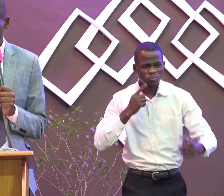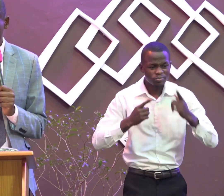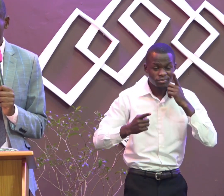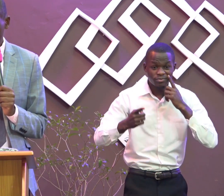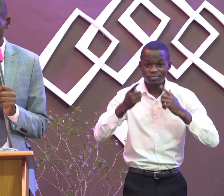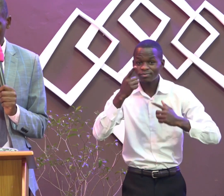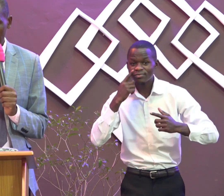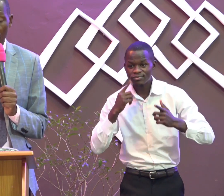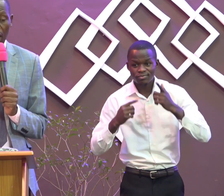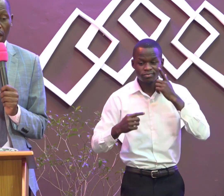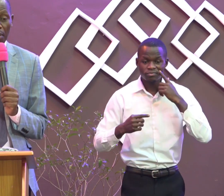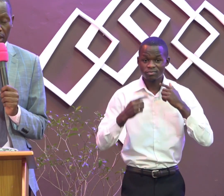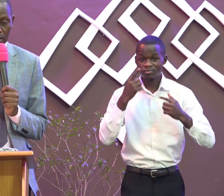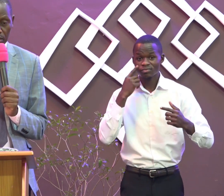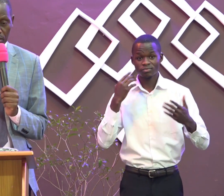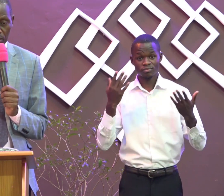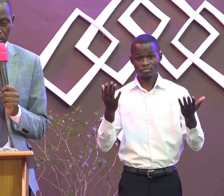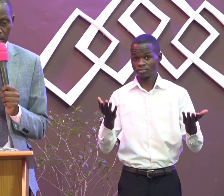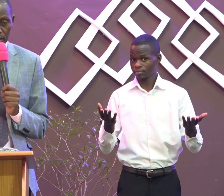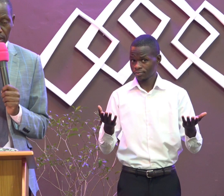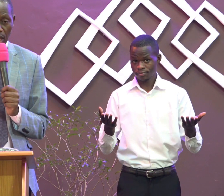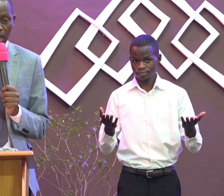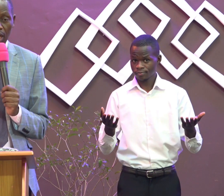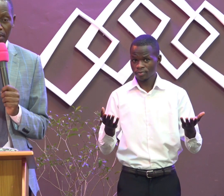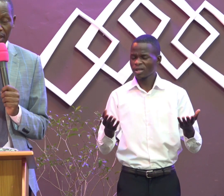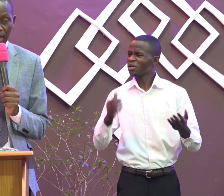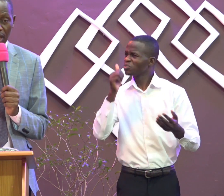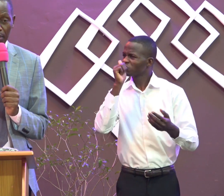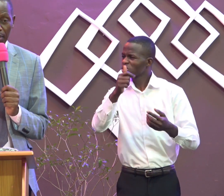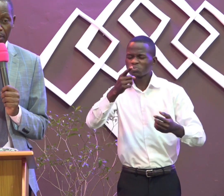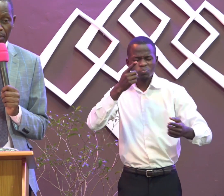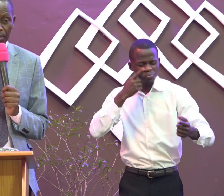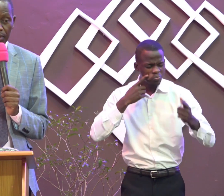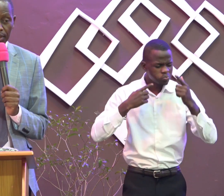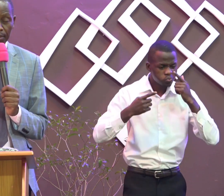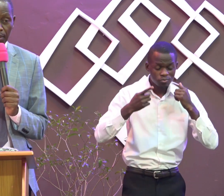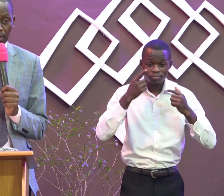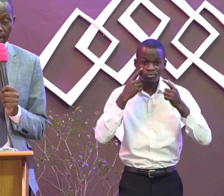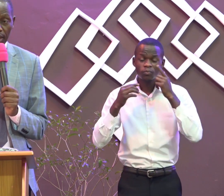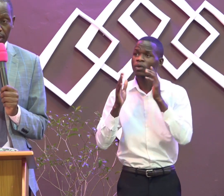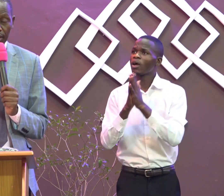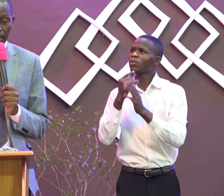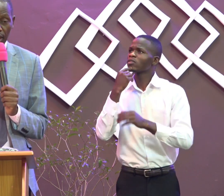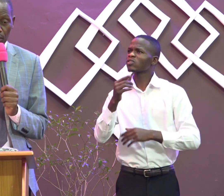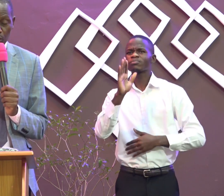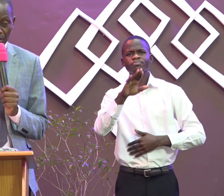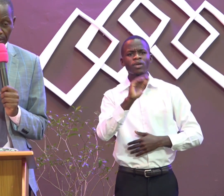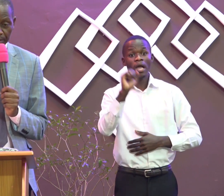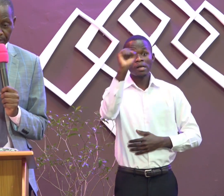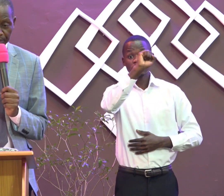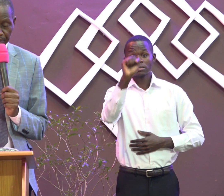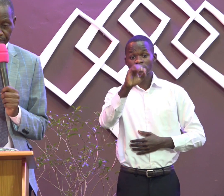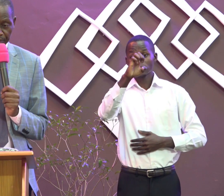grandparents on my mother's side. Yakaba n'agamba mbu Semakula